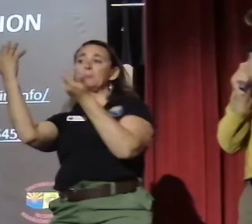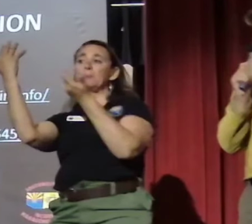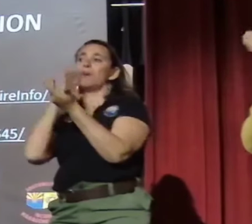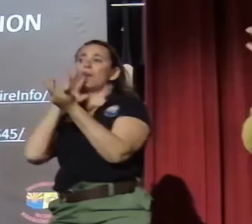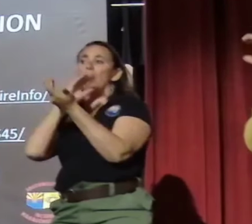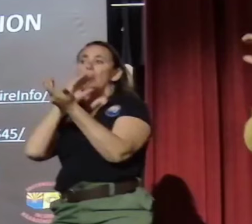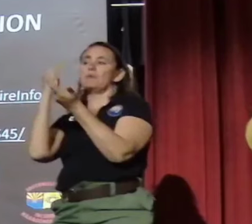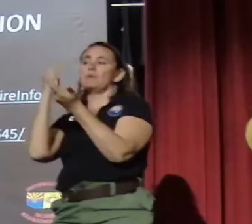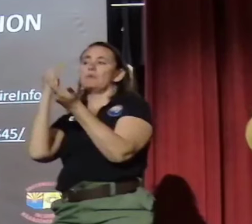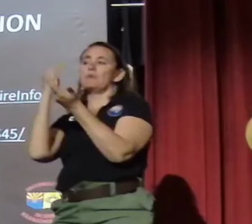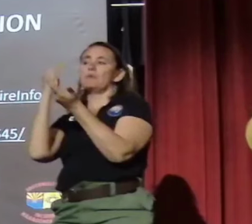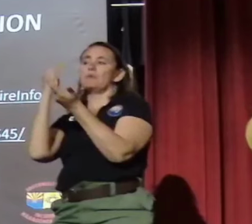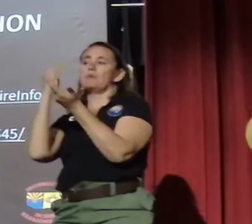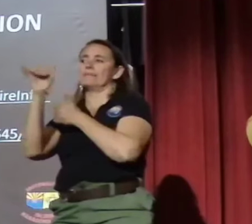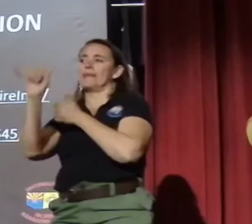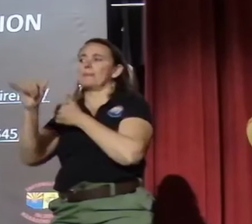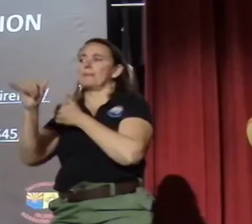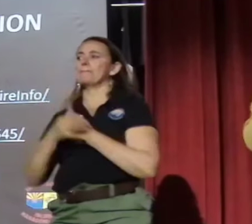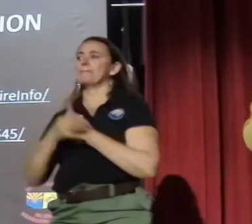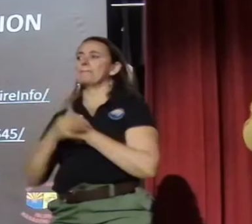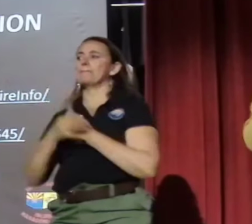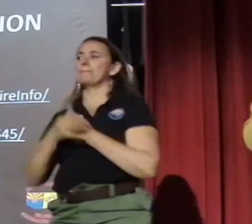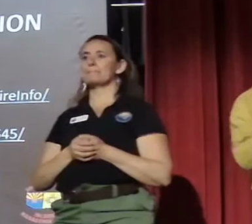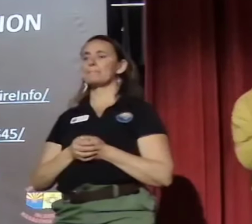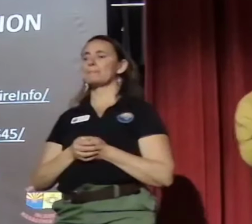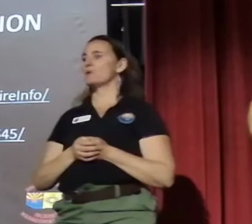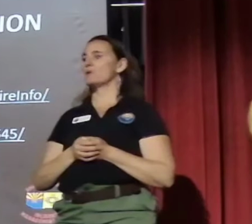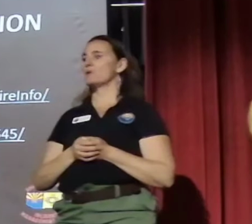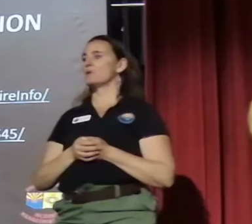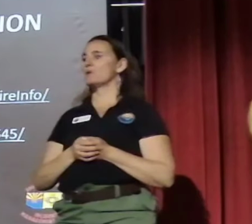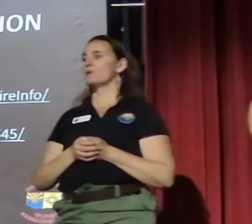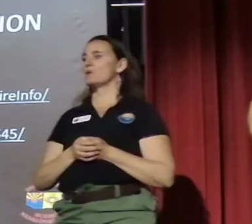stay ahead of it, hence that firing operation.